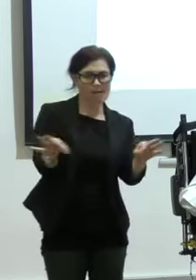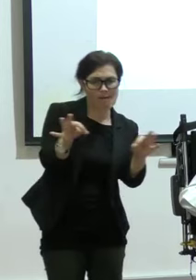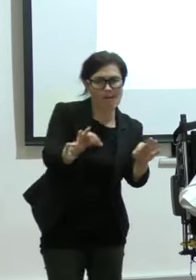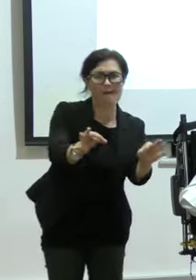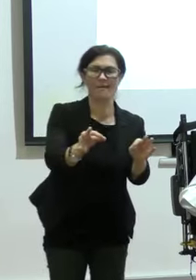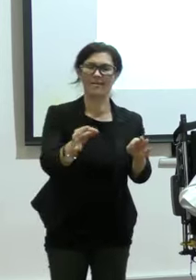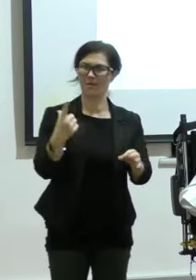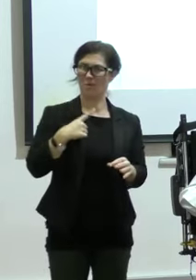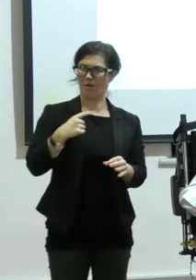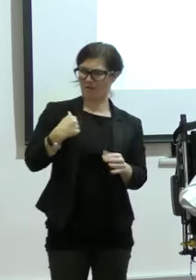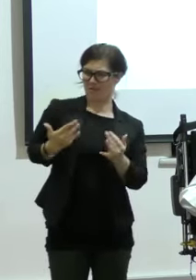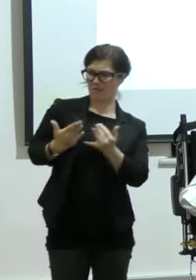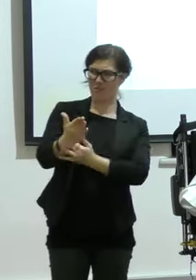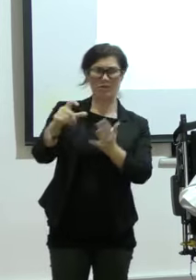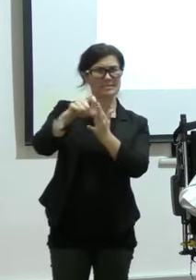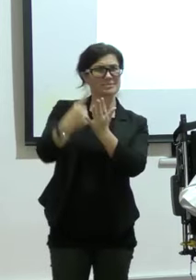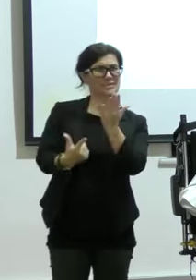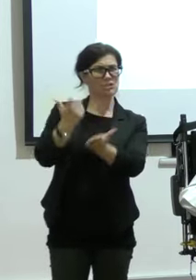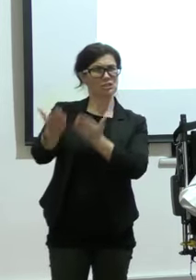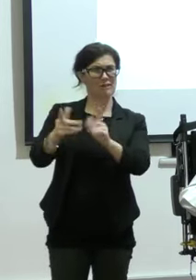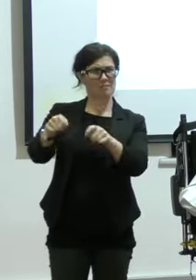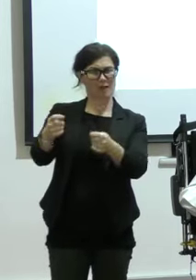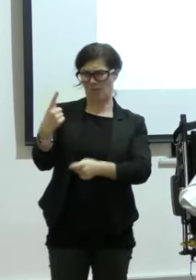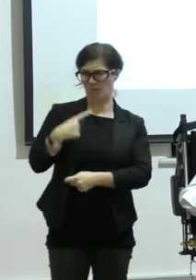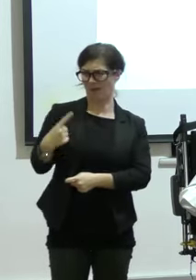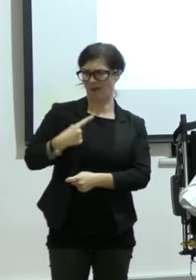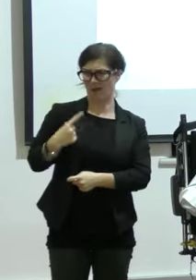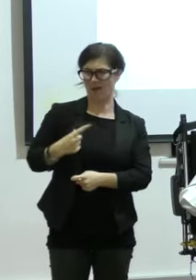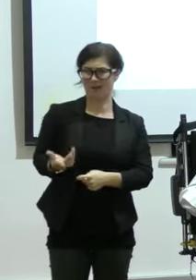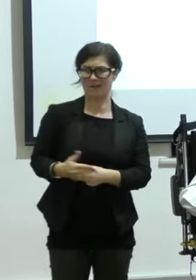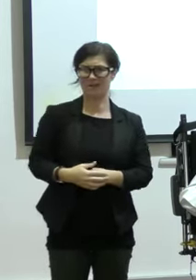a disability service provider to get that done for me?